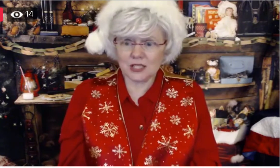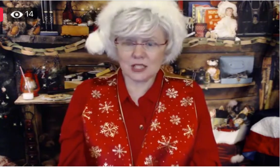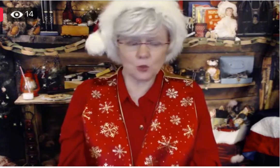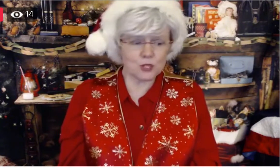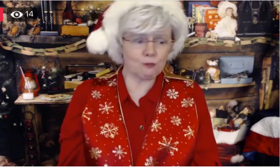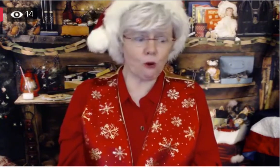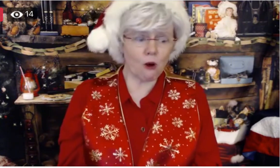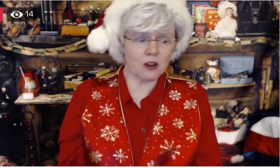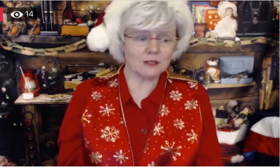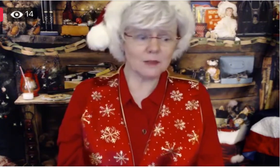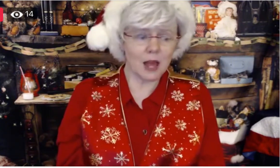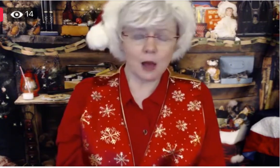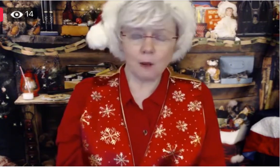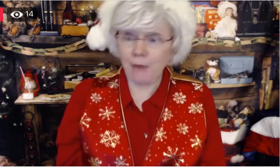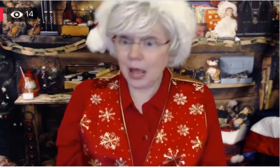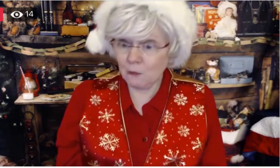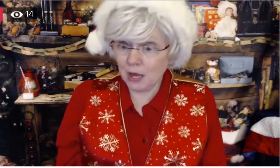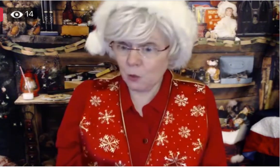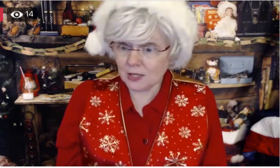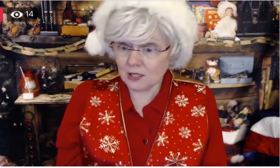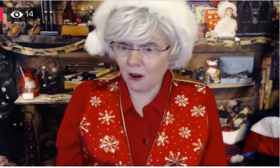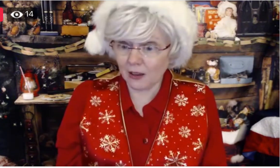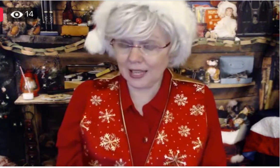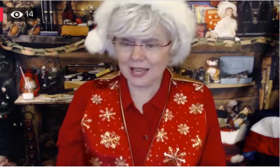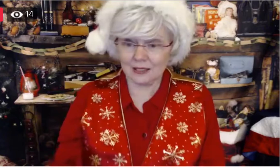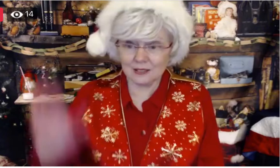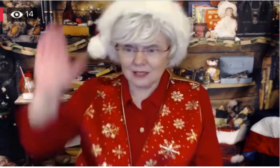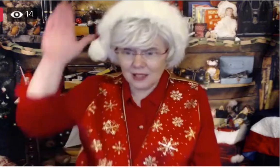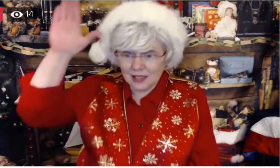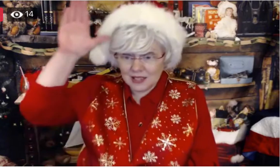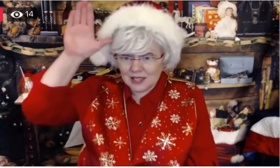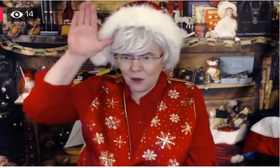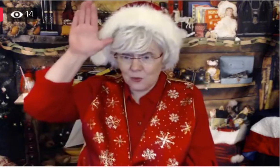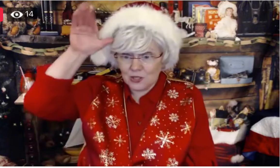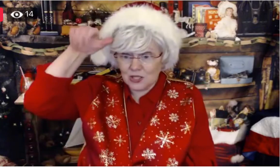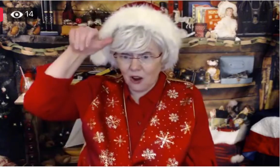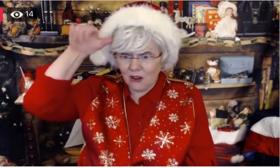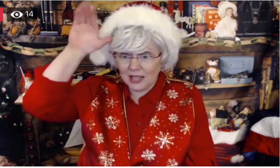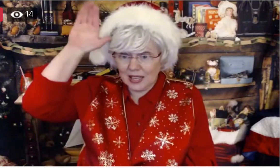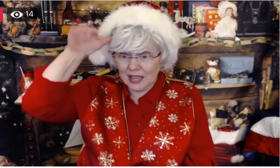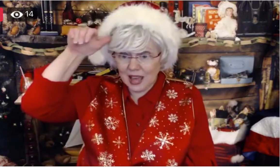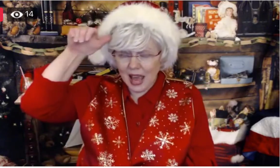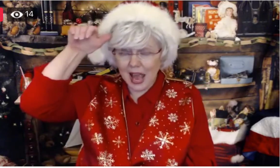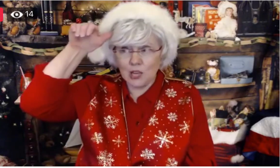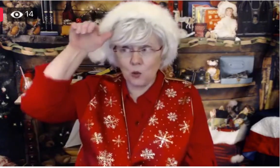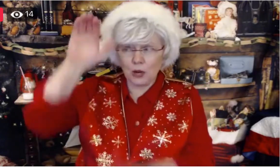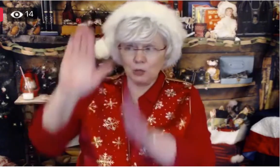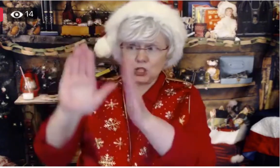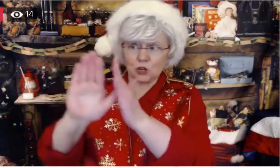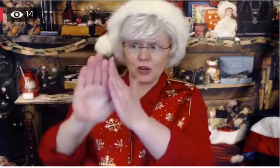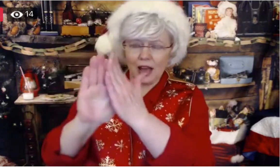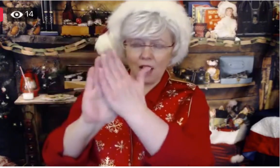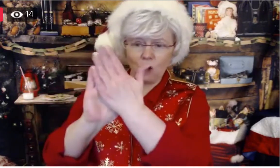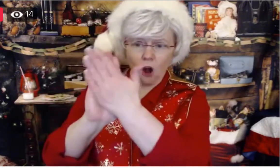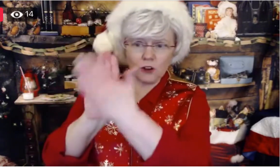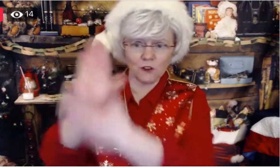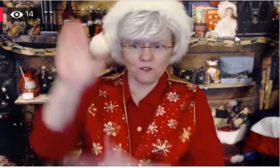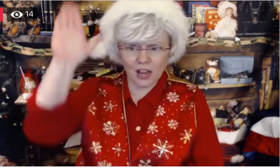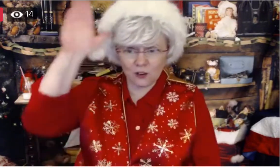Jesus was born, maybe was a donkey. So donkey. And you want to be sure and have all your fingers,